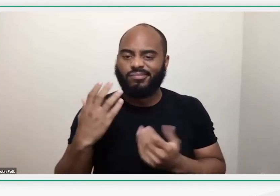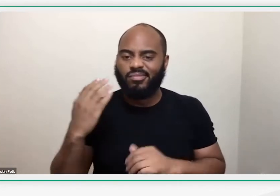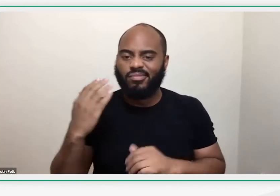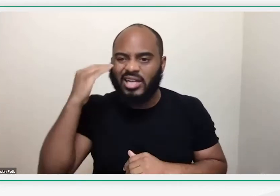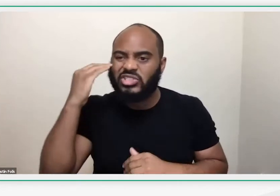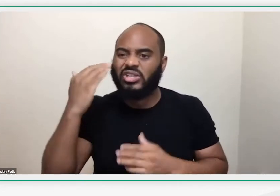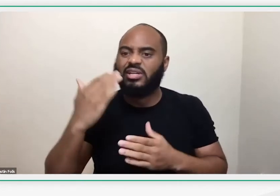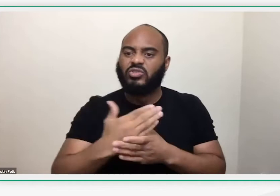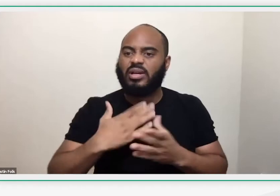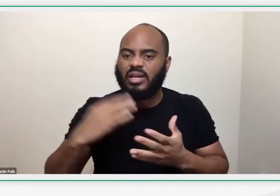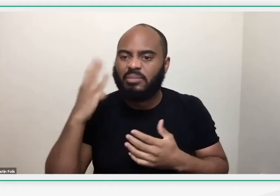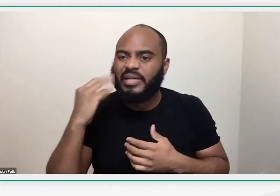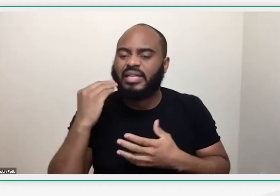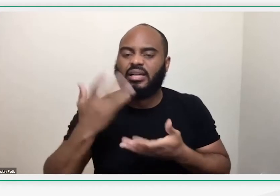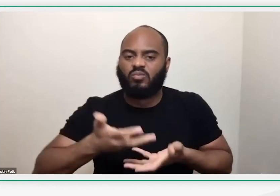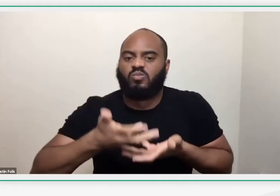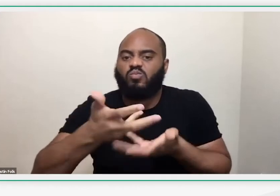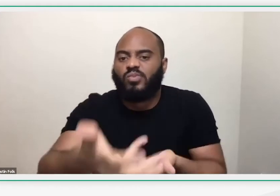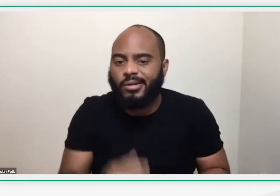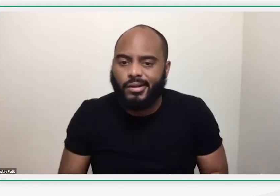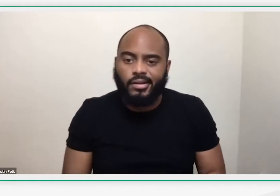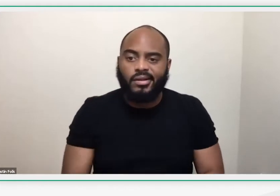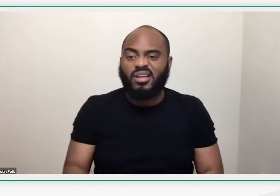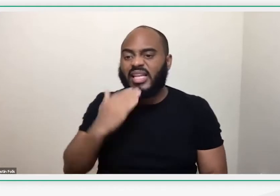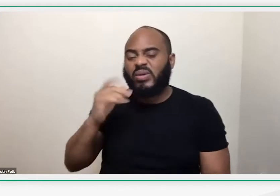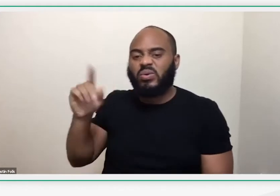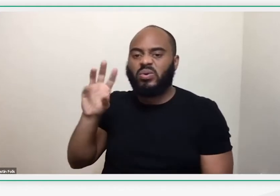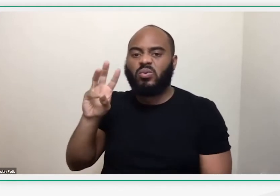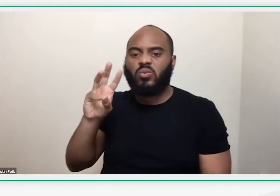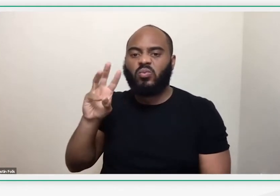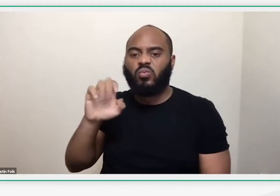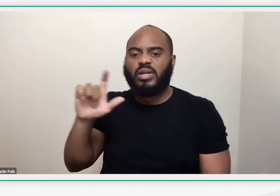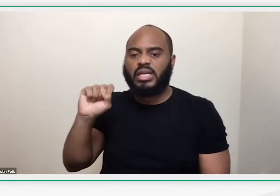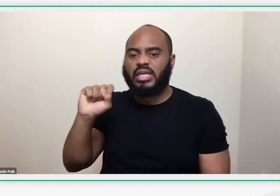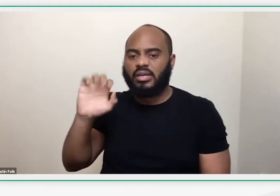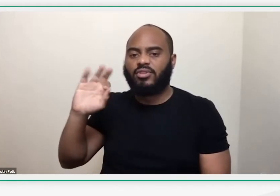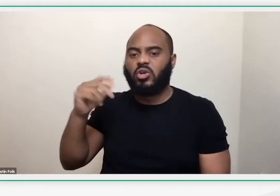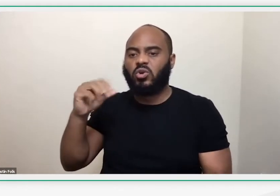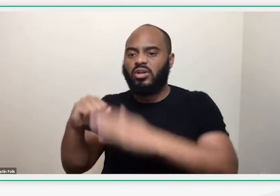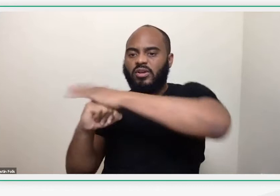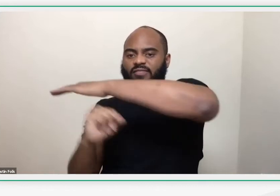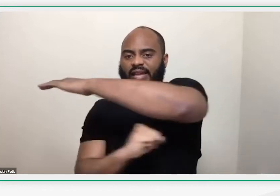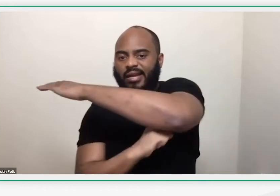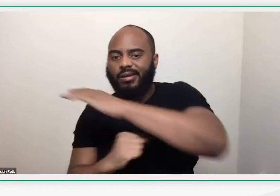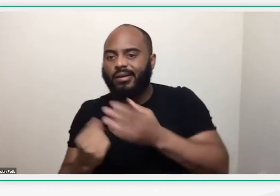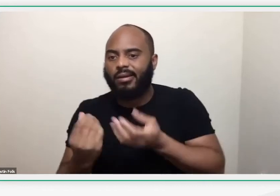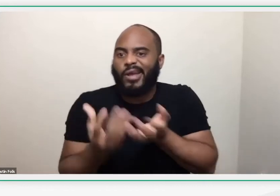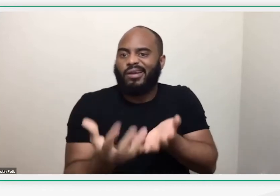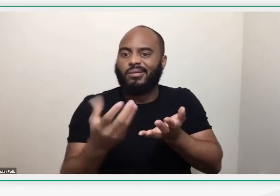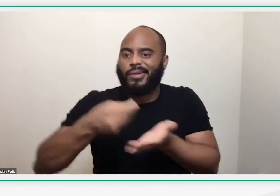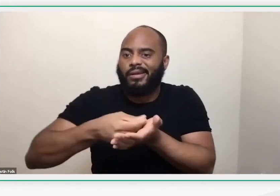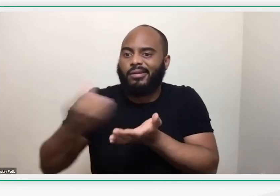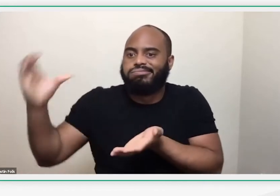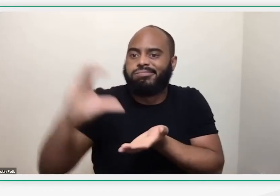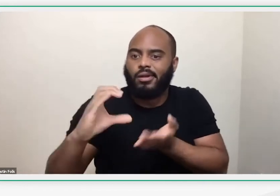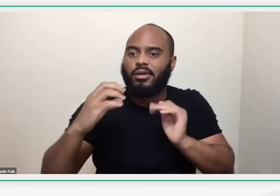Also, we'd like to thank CSD Learns for giving us the opportunity to share this knowledge and this content that we will be sharing tonight. And again, we'd